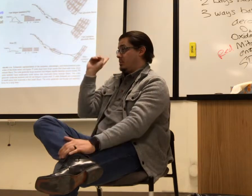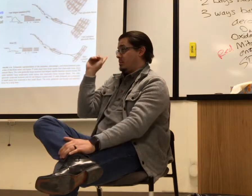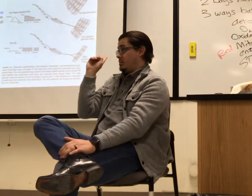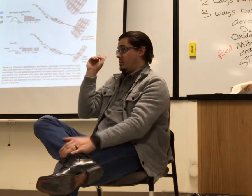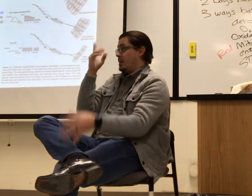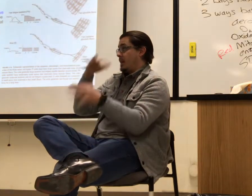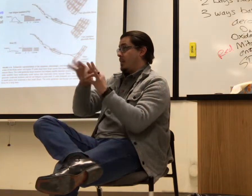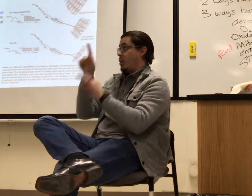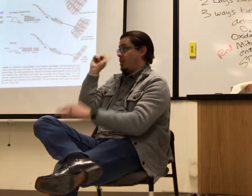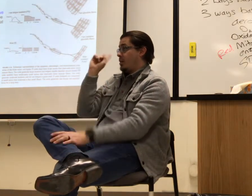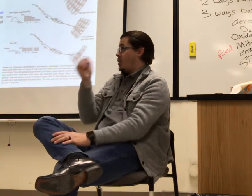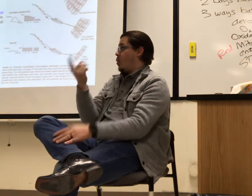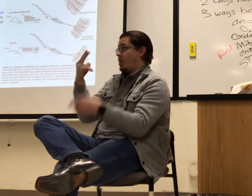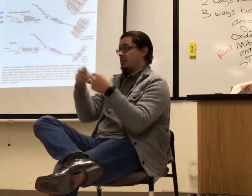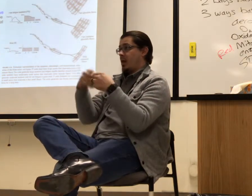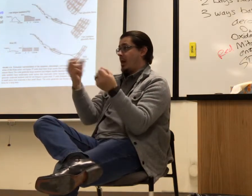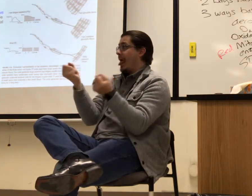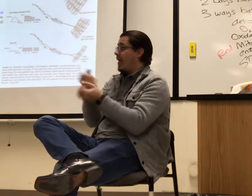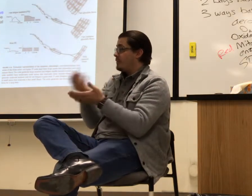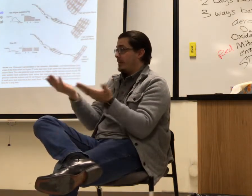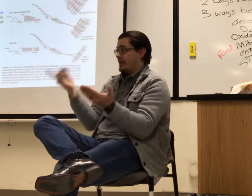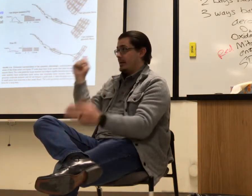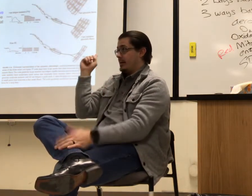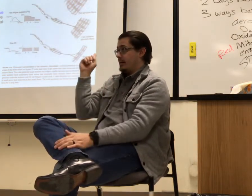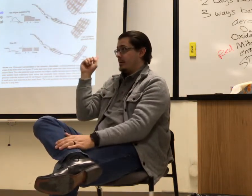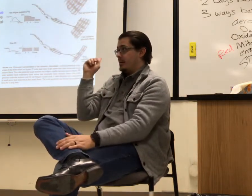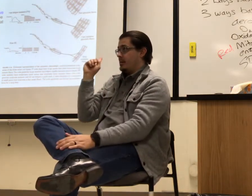In one slide, it's all here.